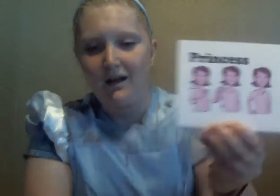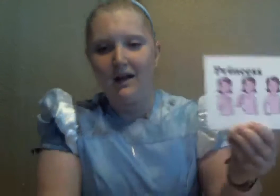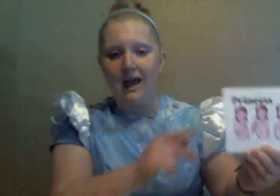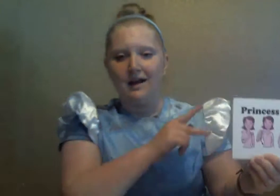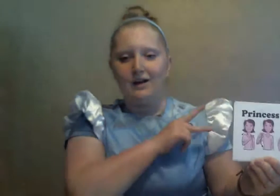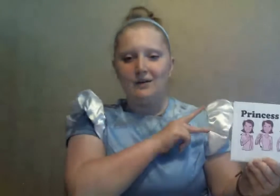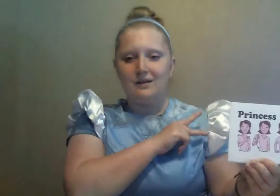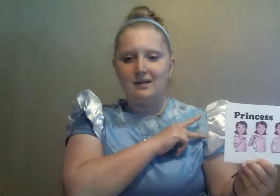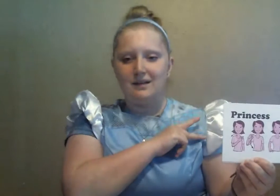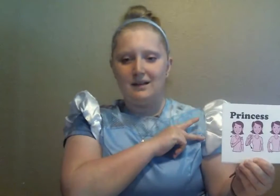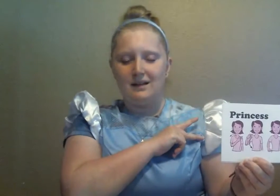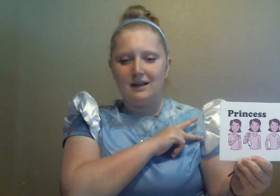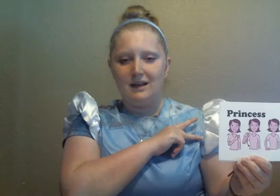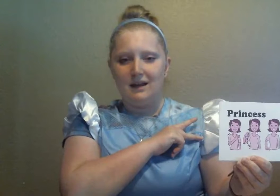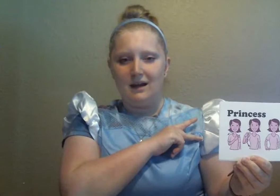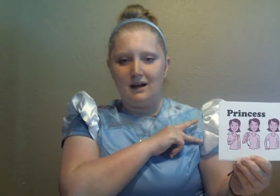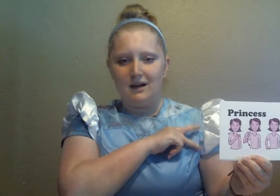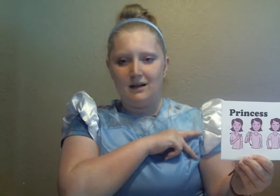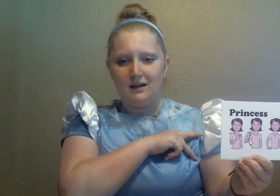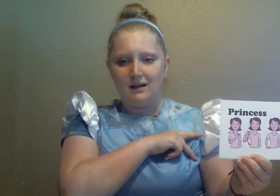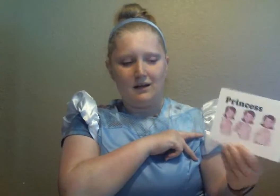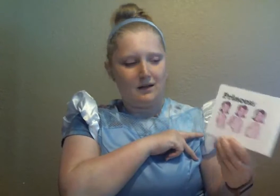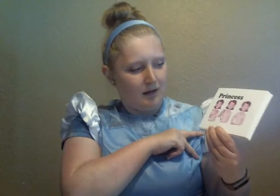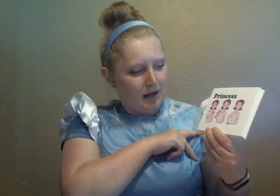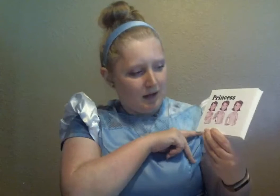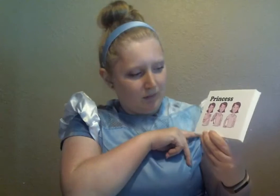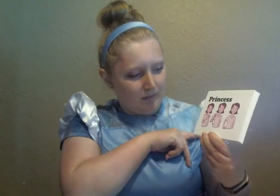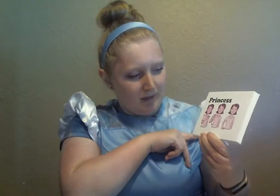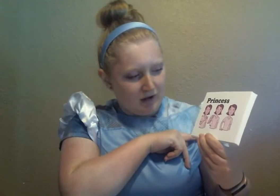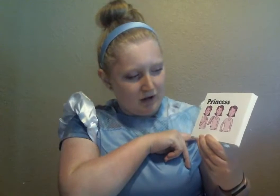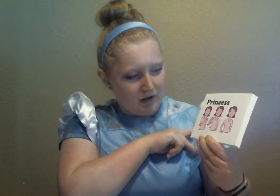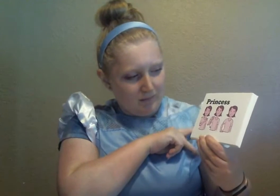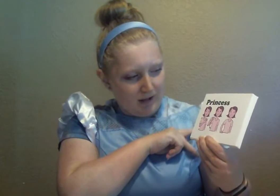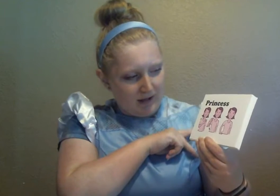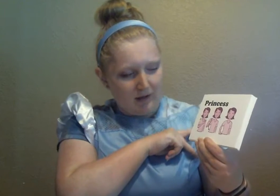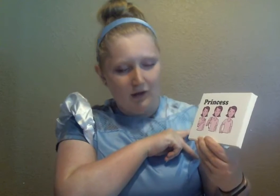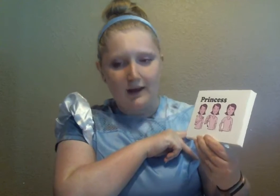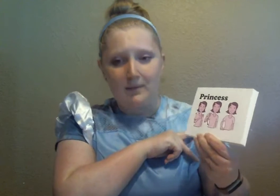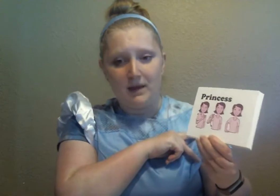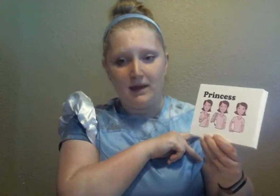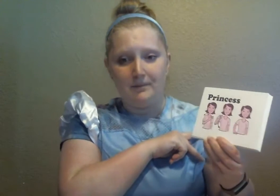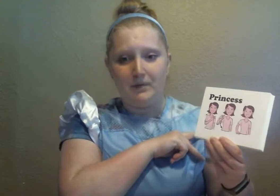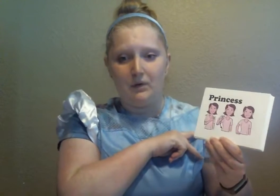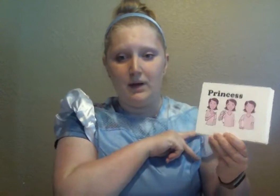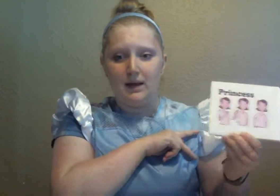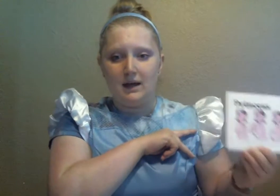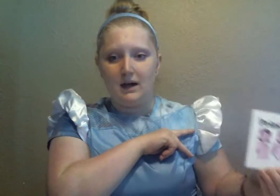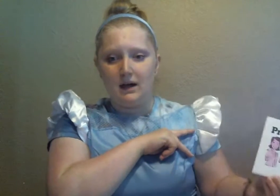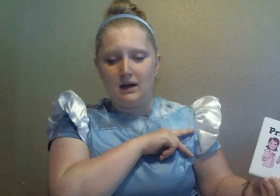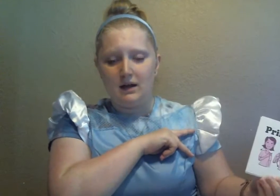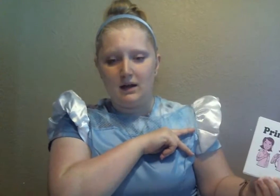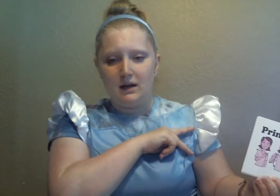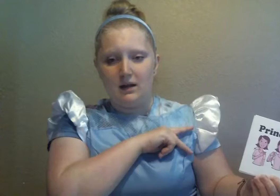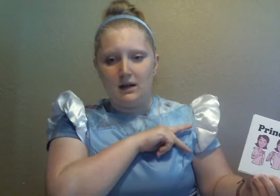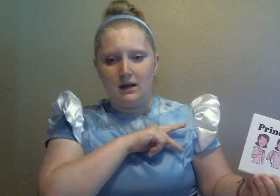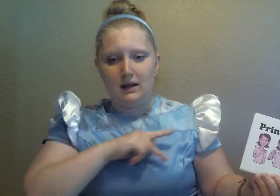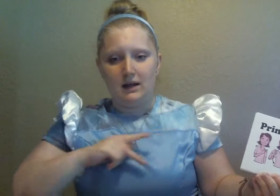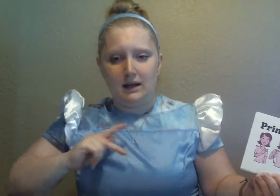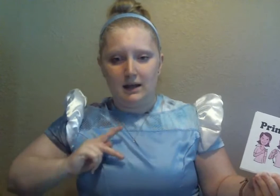it goes here. And you want to make sure you make it look like a P. So here,